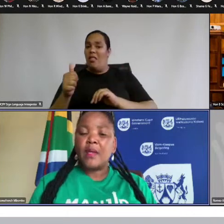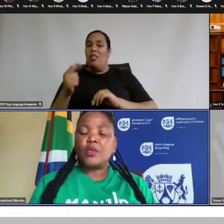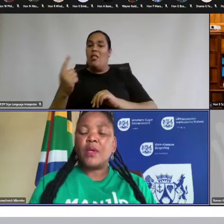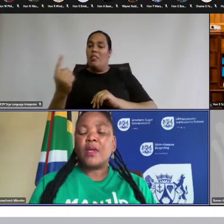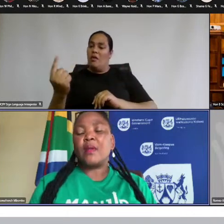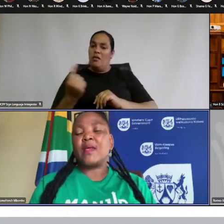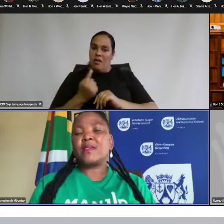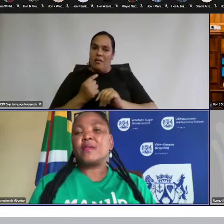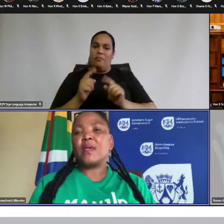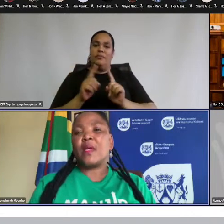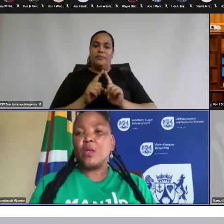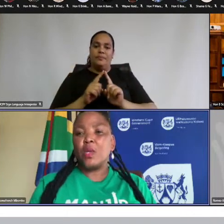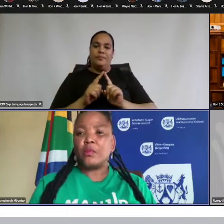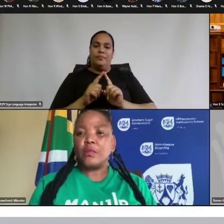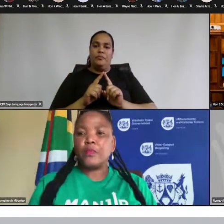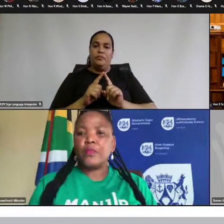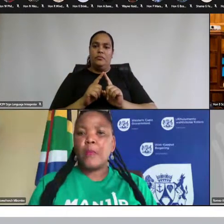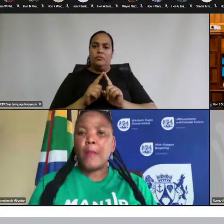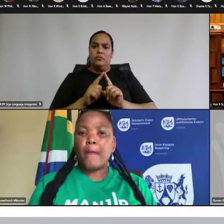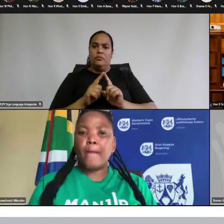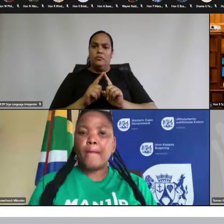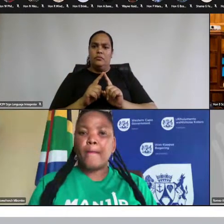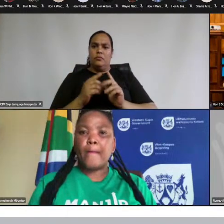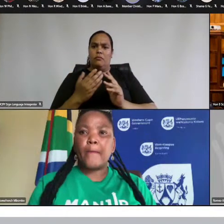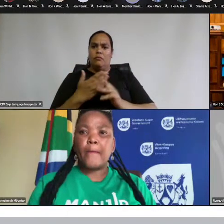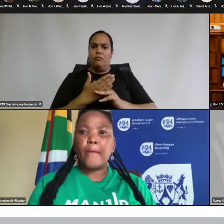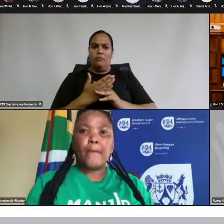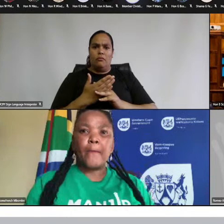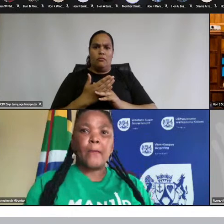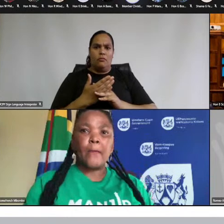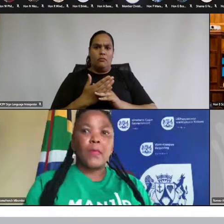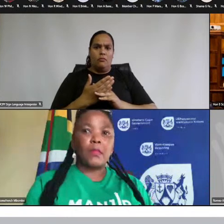come and learn. Which people at the meeting?